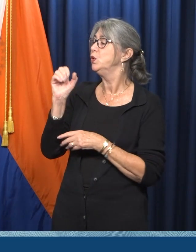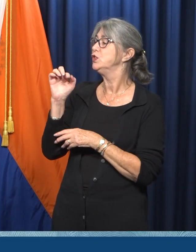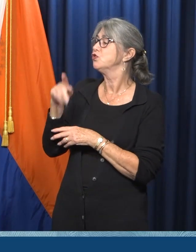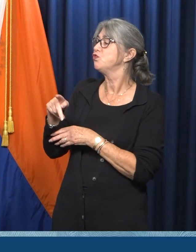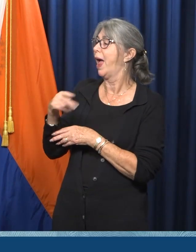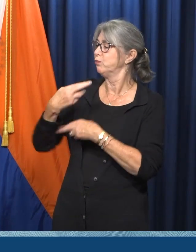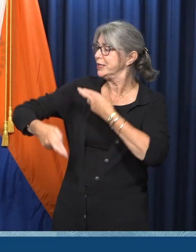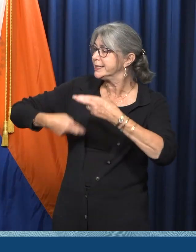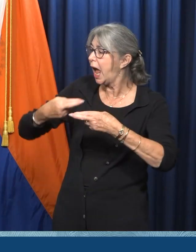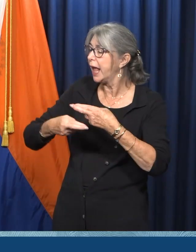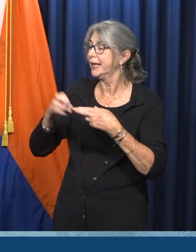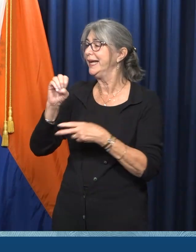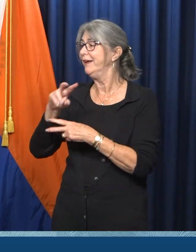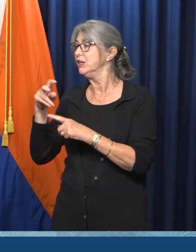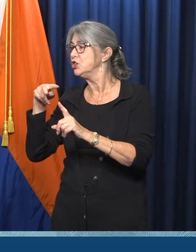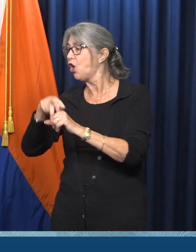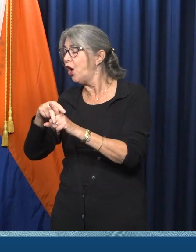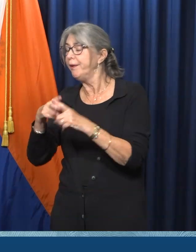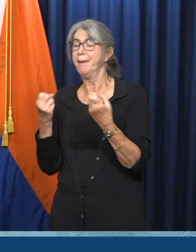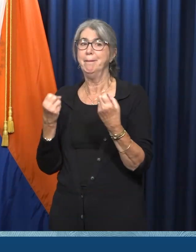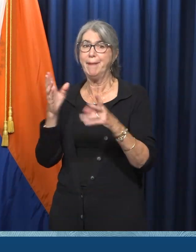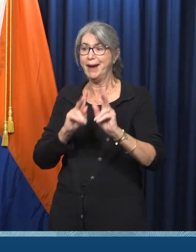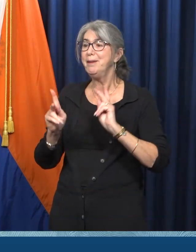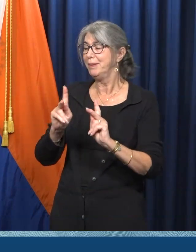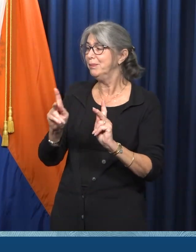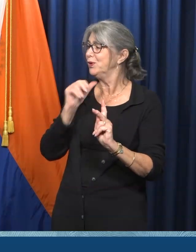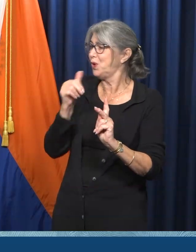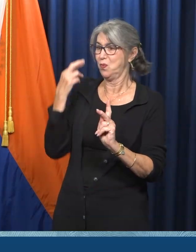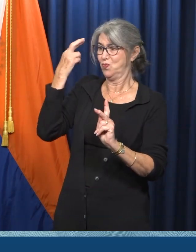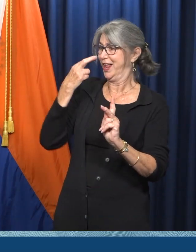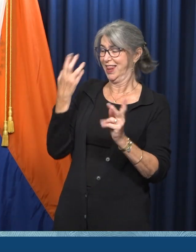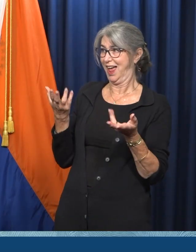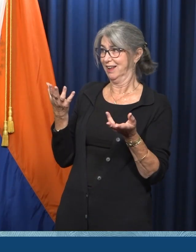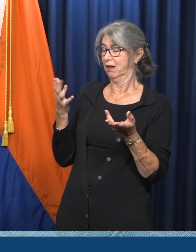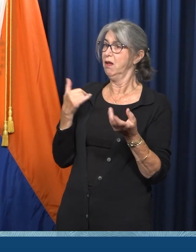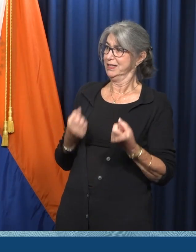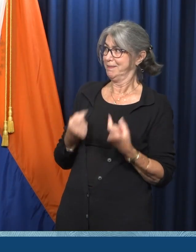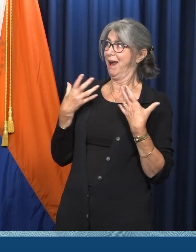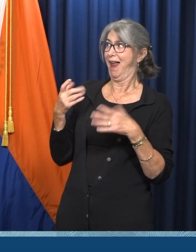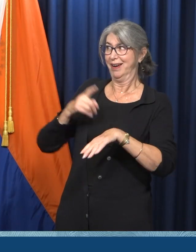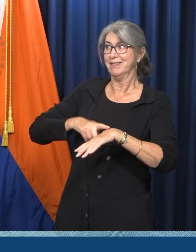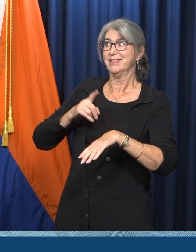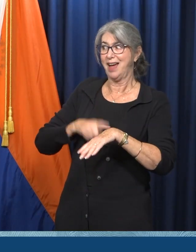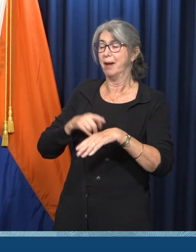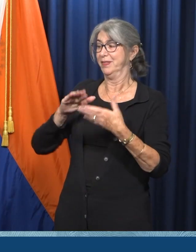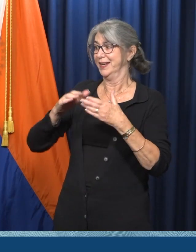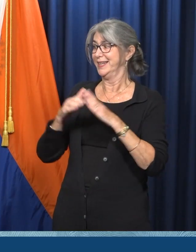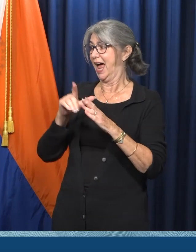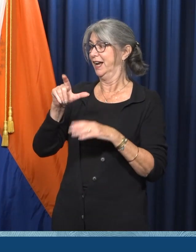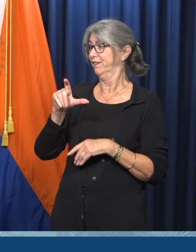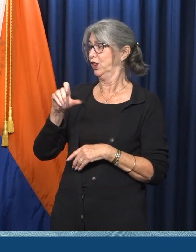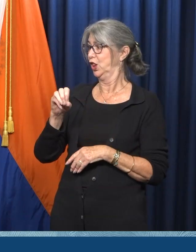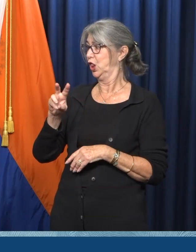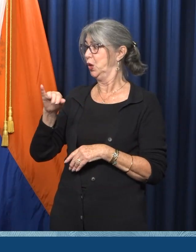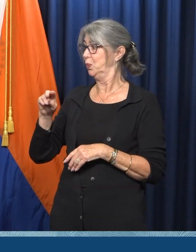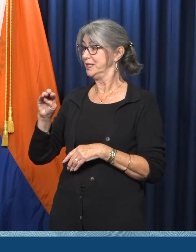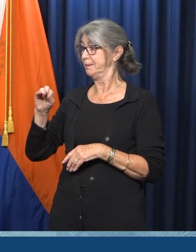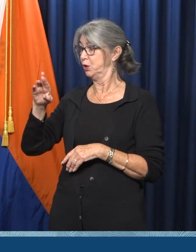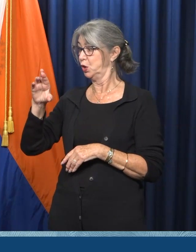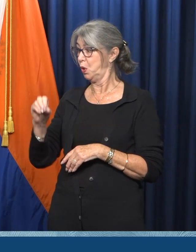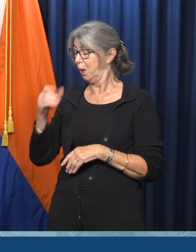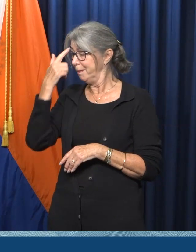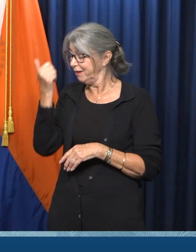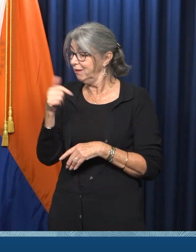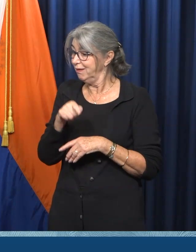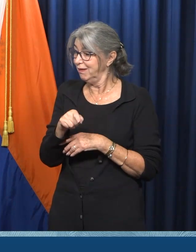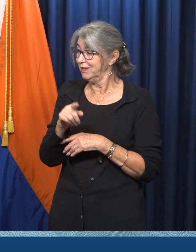recycling, EV charging. Many people don't realize that they spend a lot of time in the town of Lewisboro because